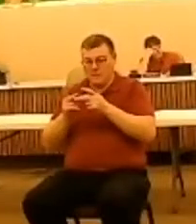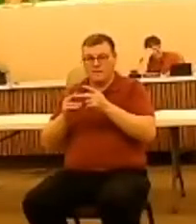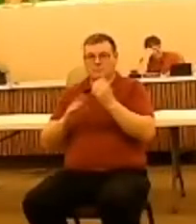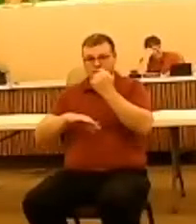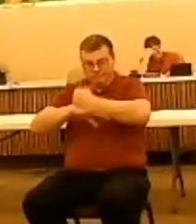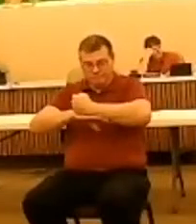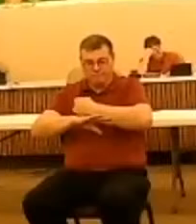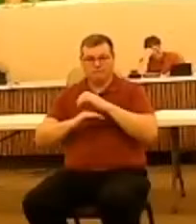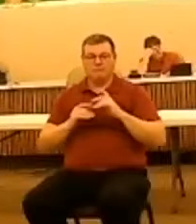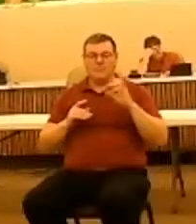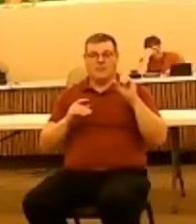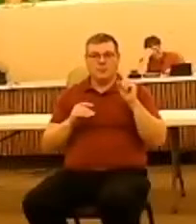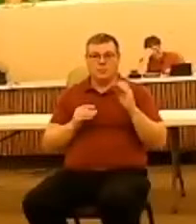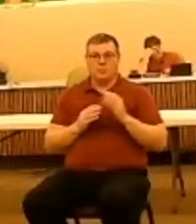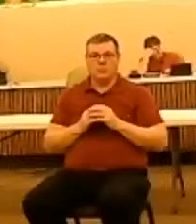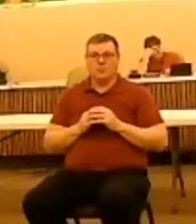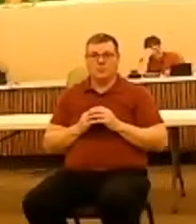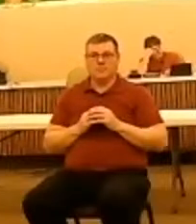longer. So